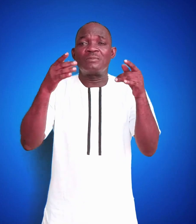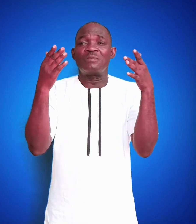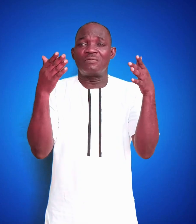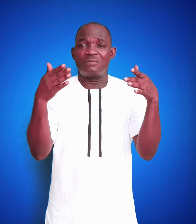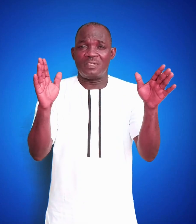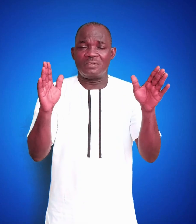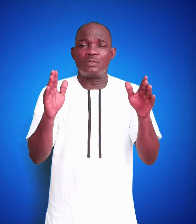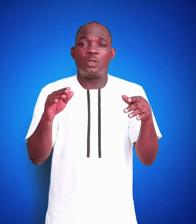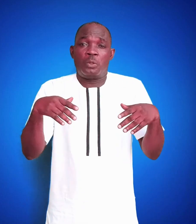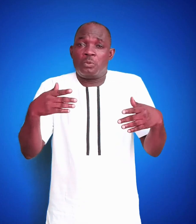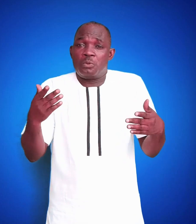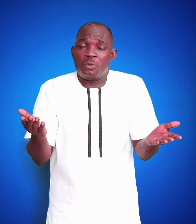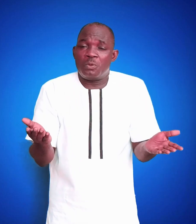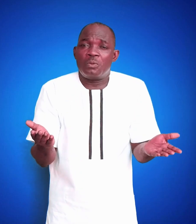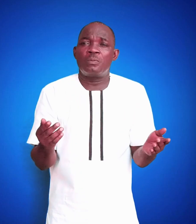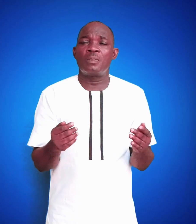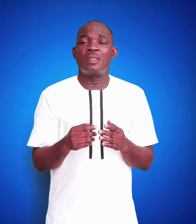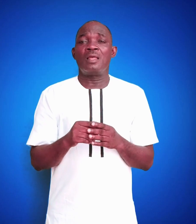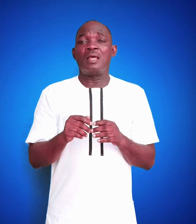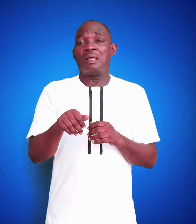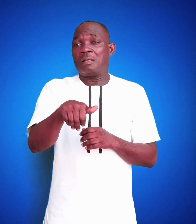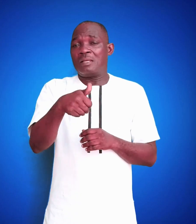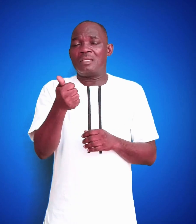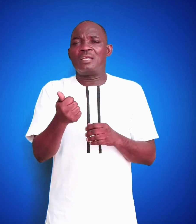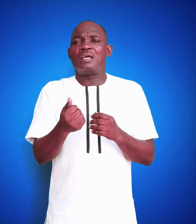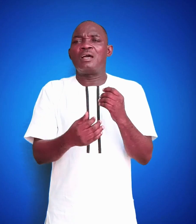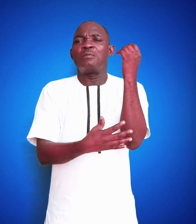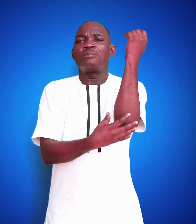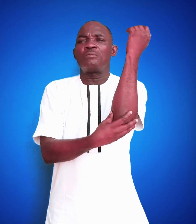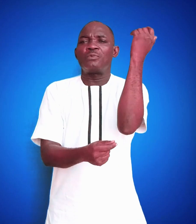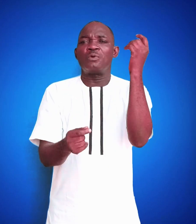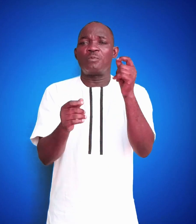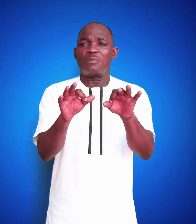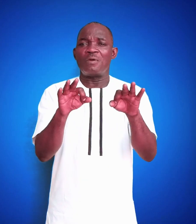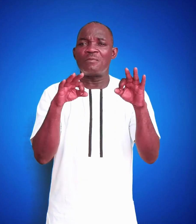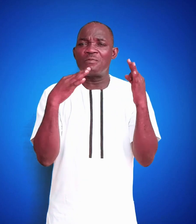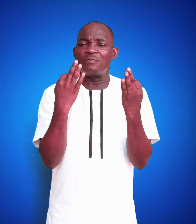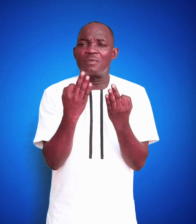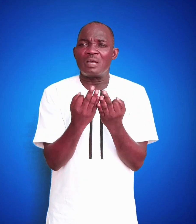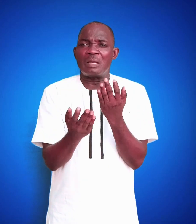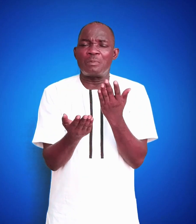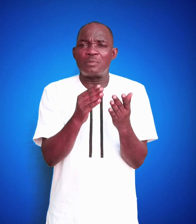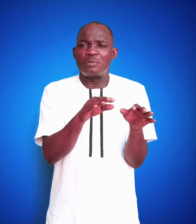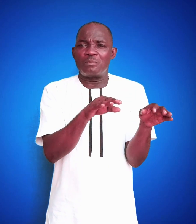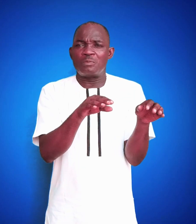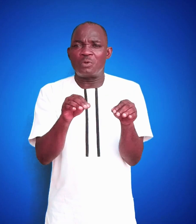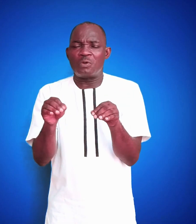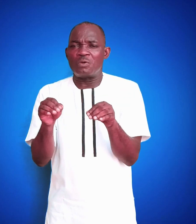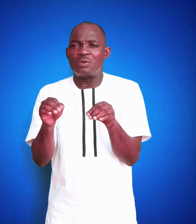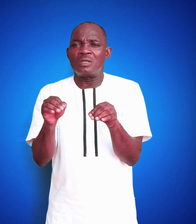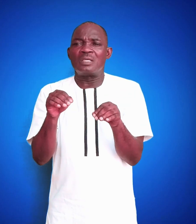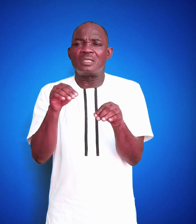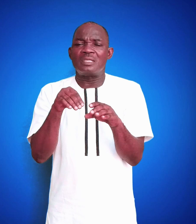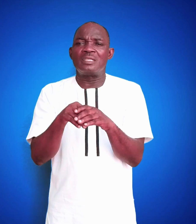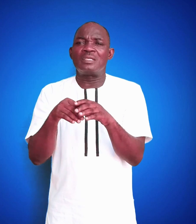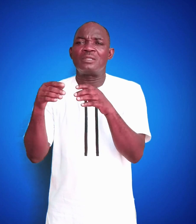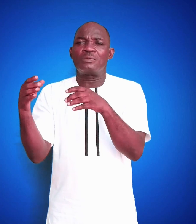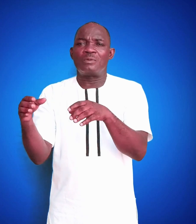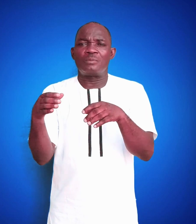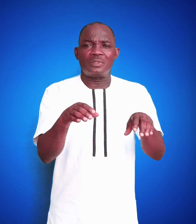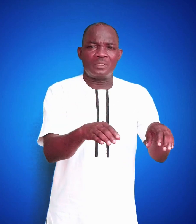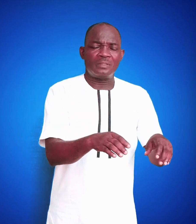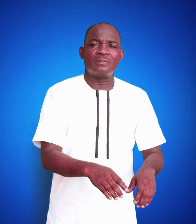exercise, or other poor households may move into the